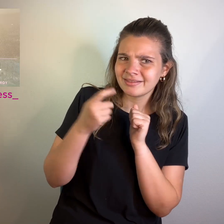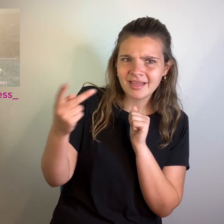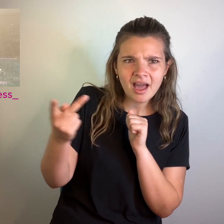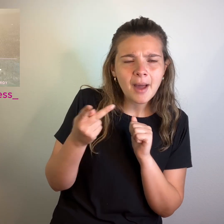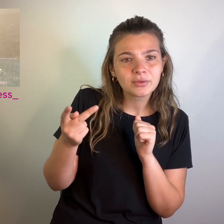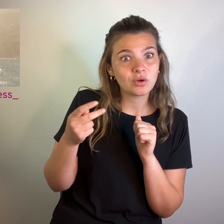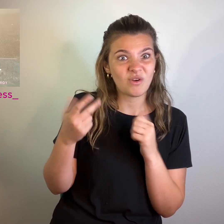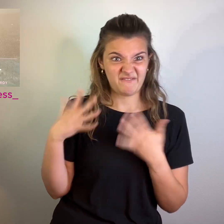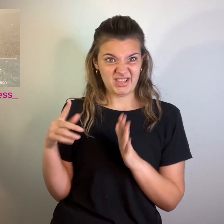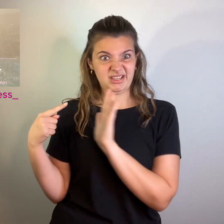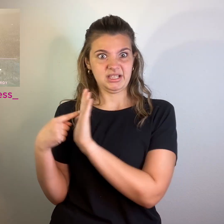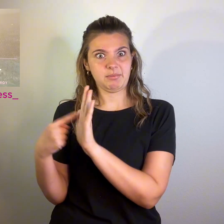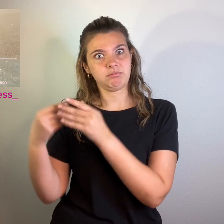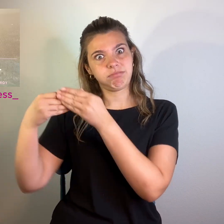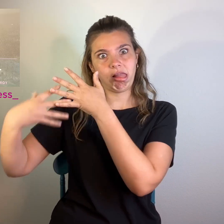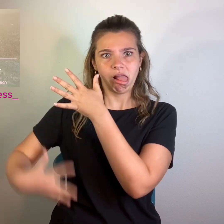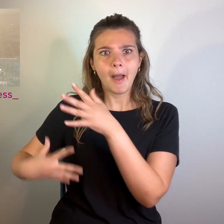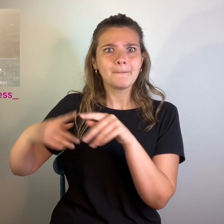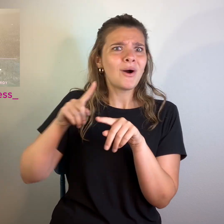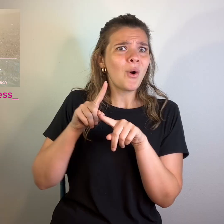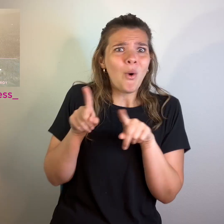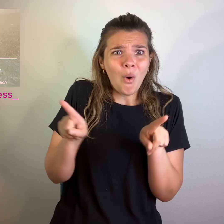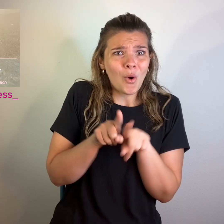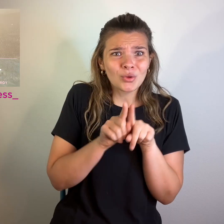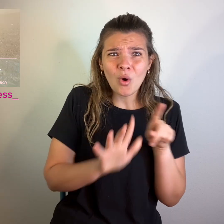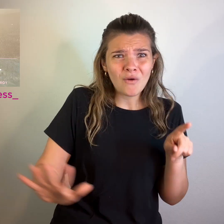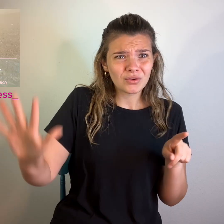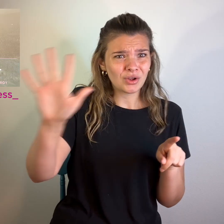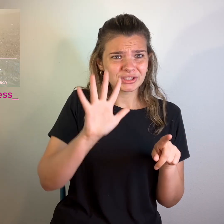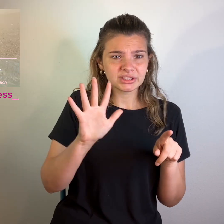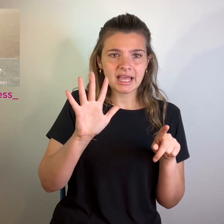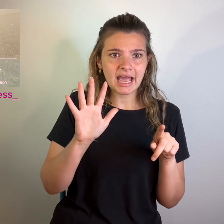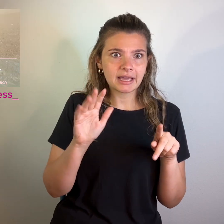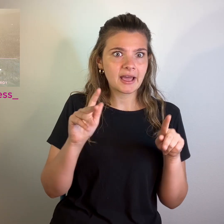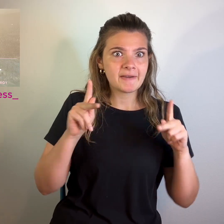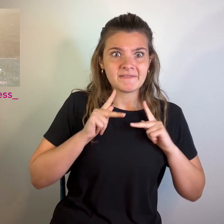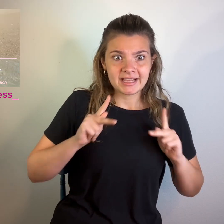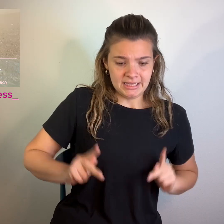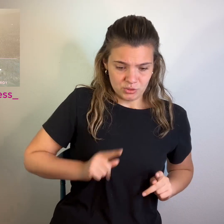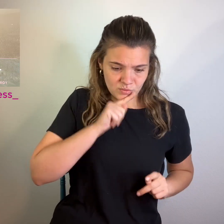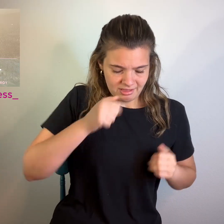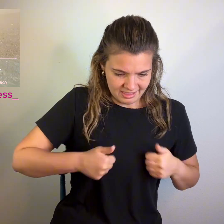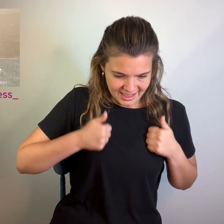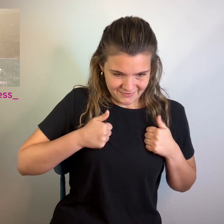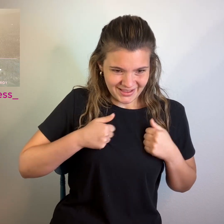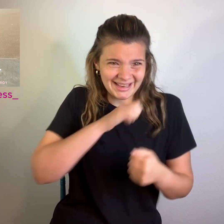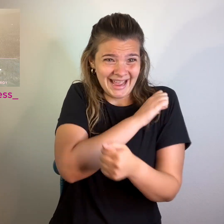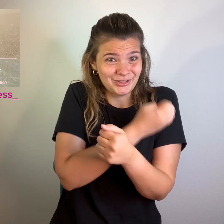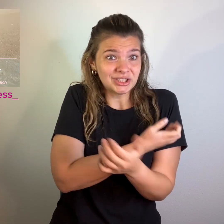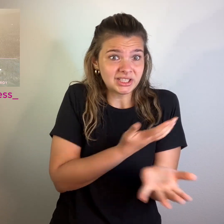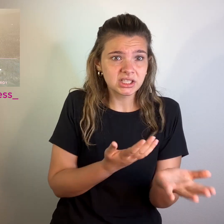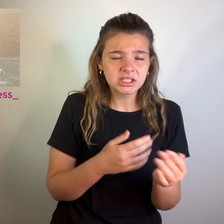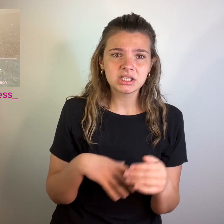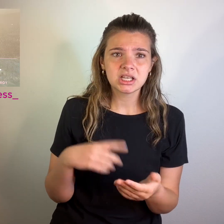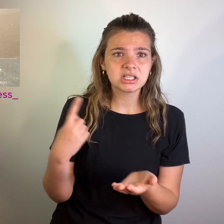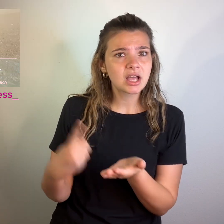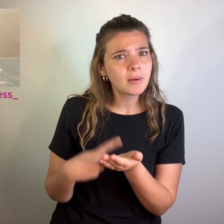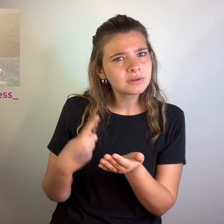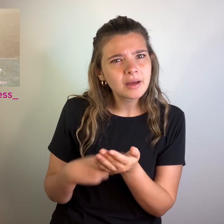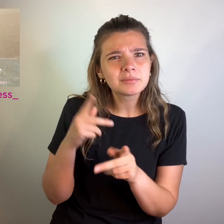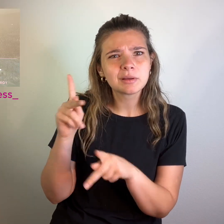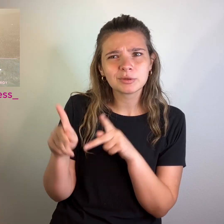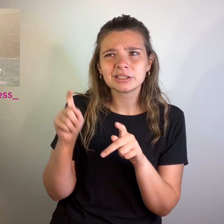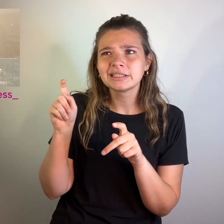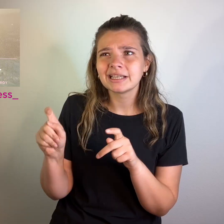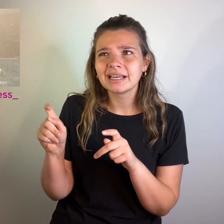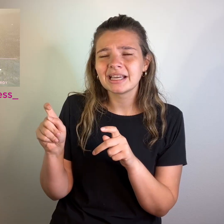I've given, but also just physically and energetically too. Sometimes people literally just need somebody to talk to.